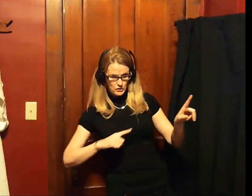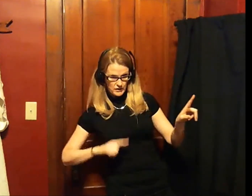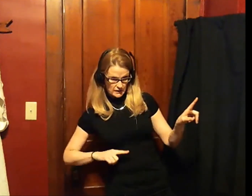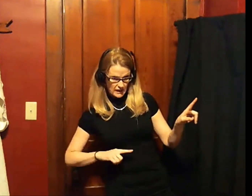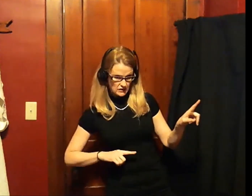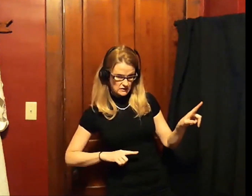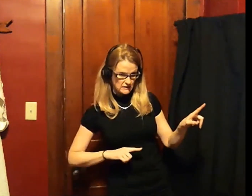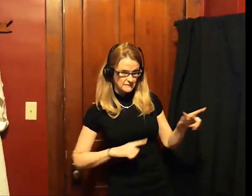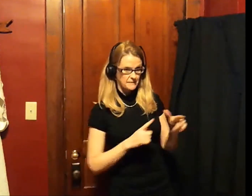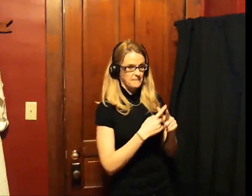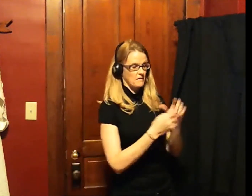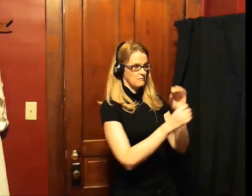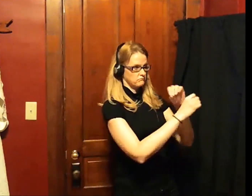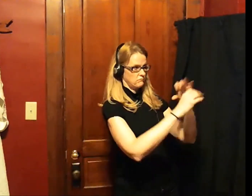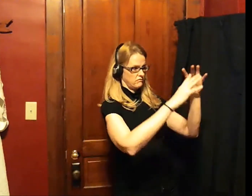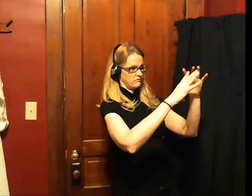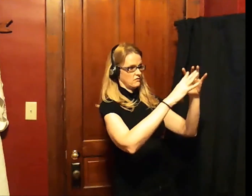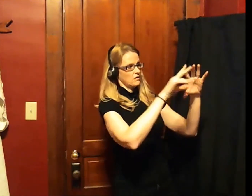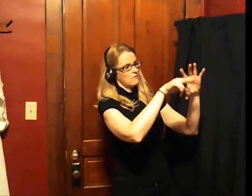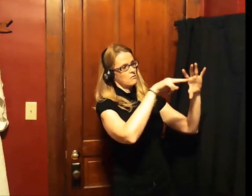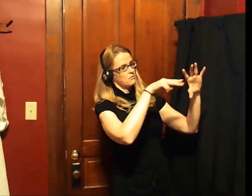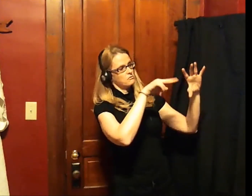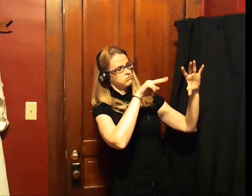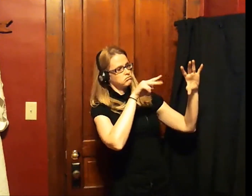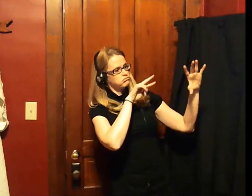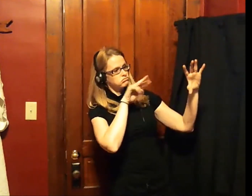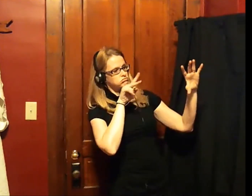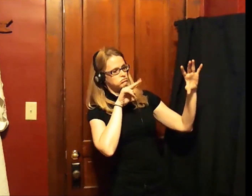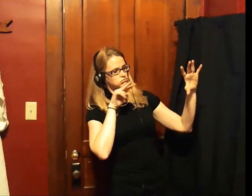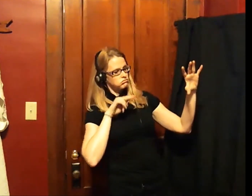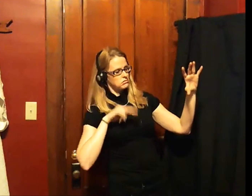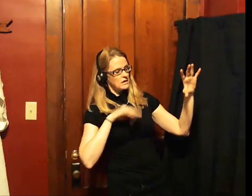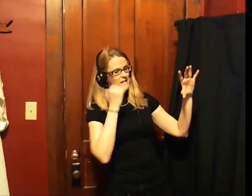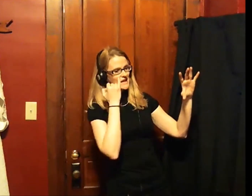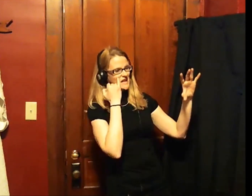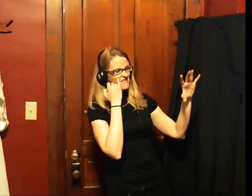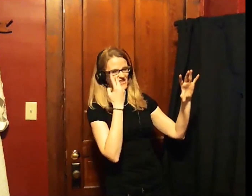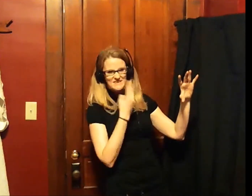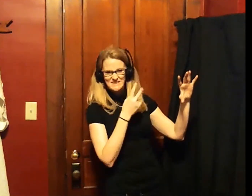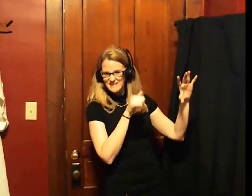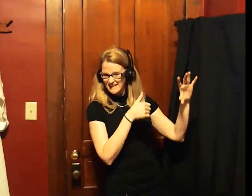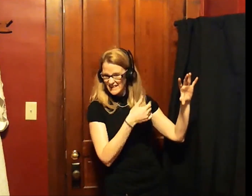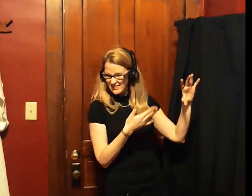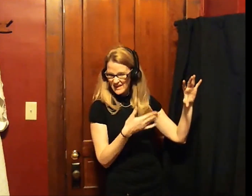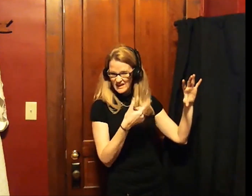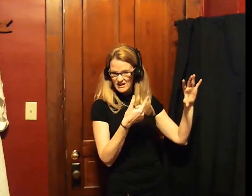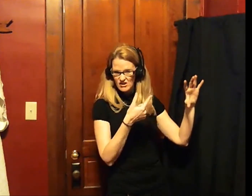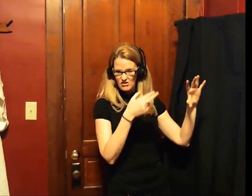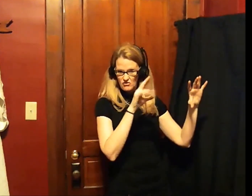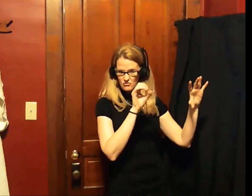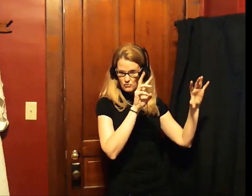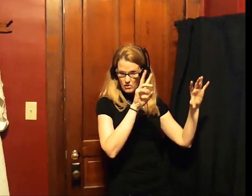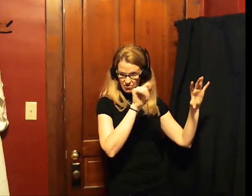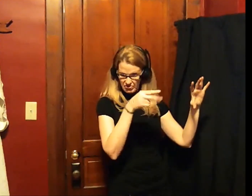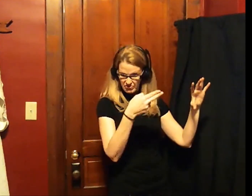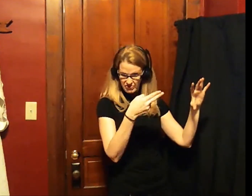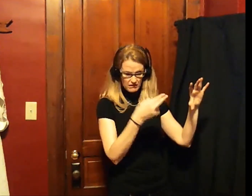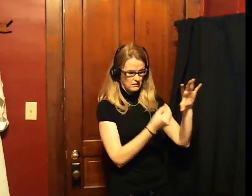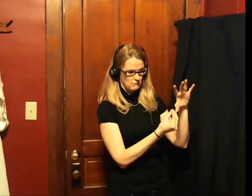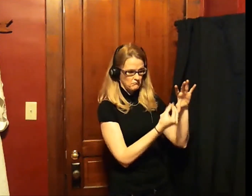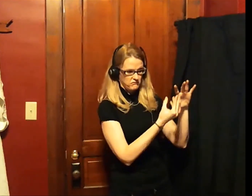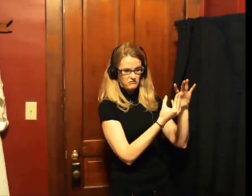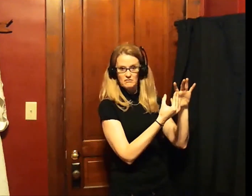every inch of the colon, and it's actually a visualization of the inside. If there are any